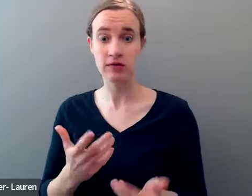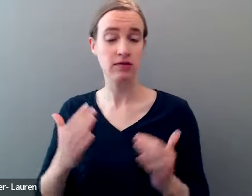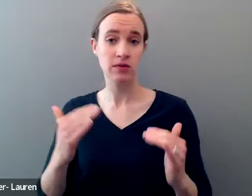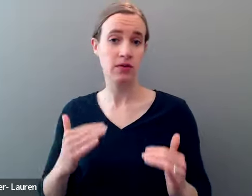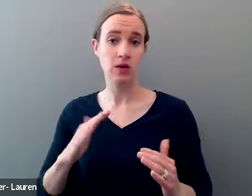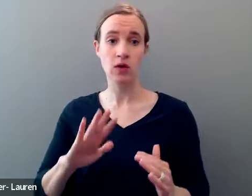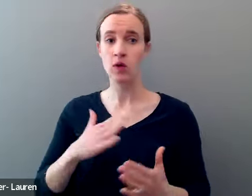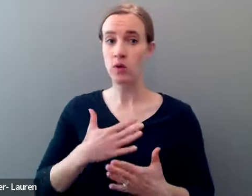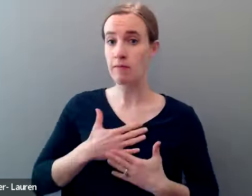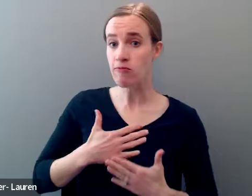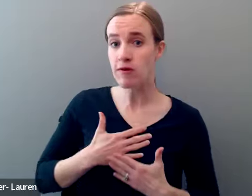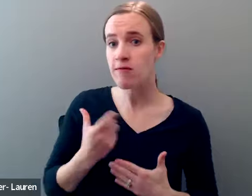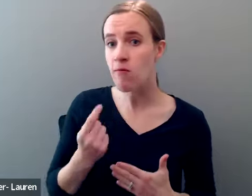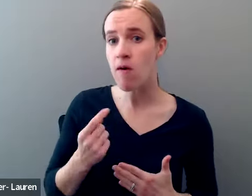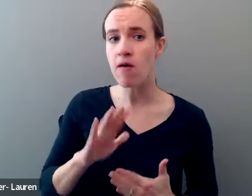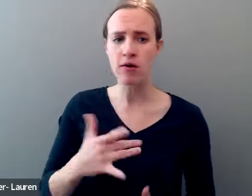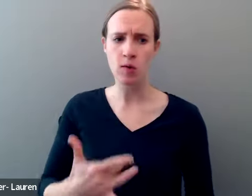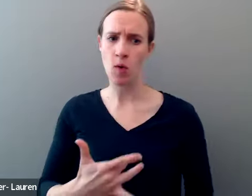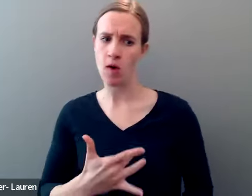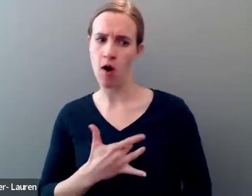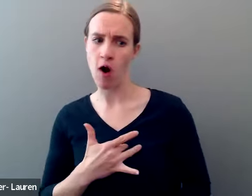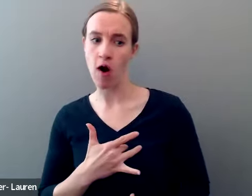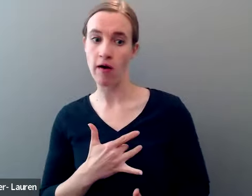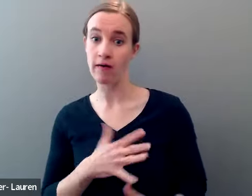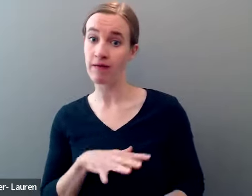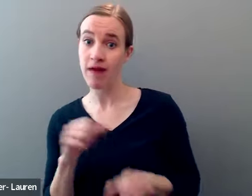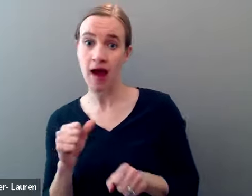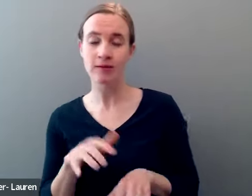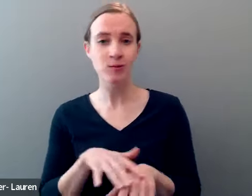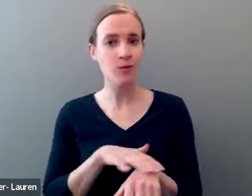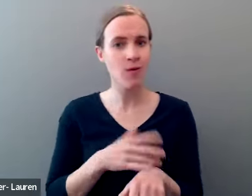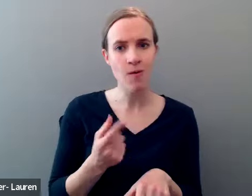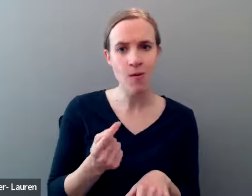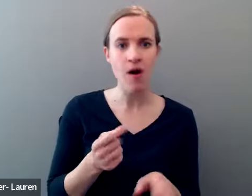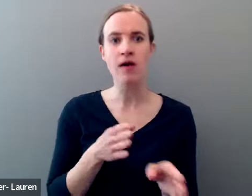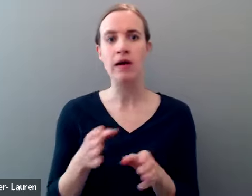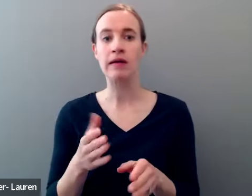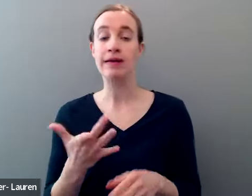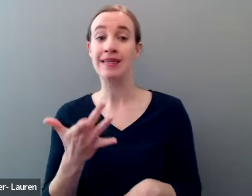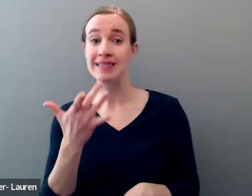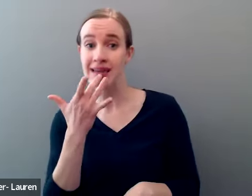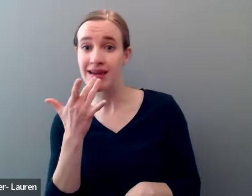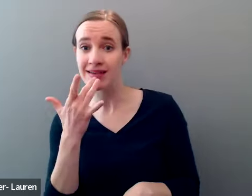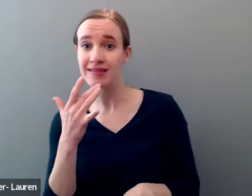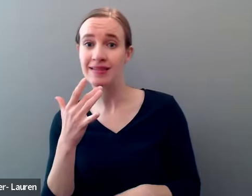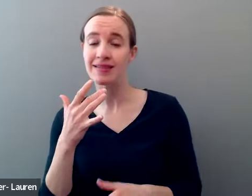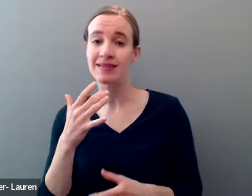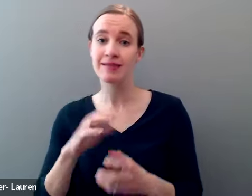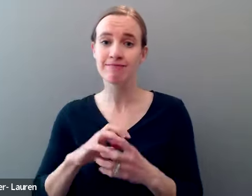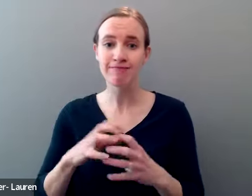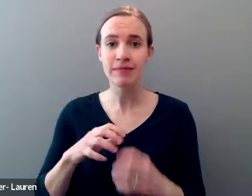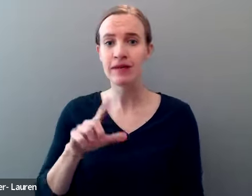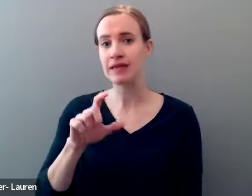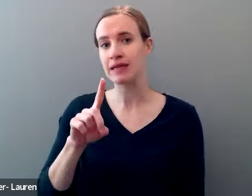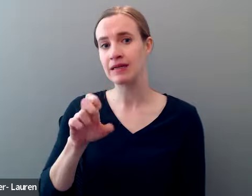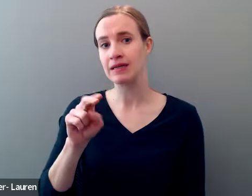breathing? What's your heart rate? Yeah, sometimes taste, density. Are your hands?